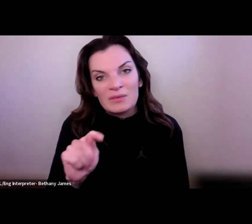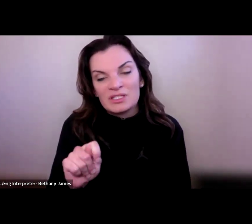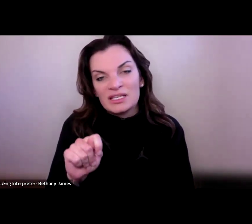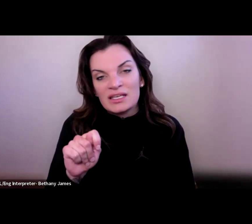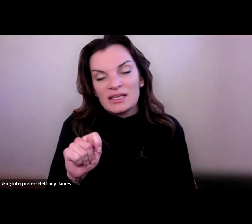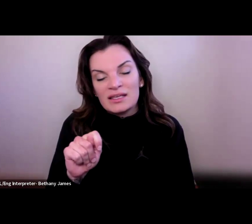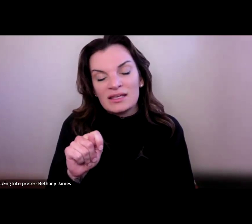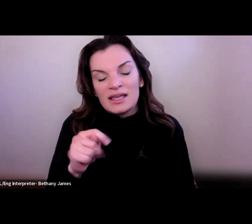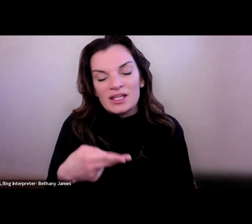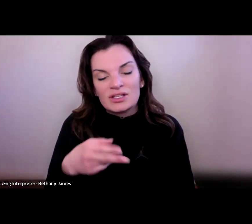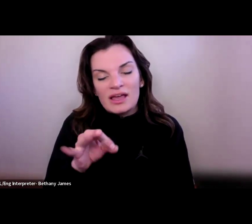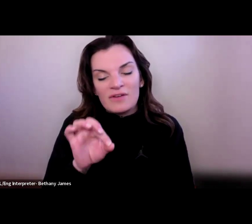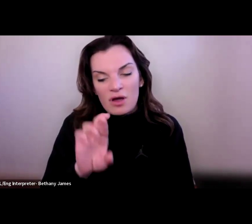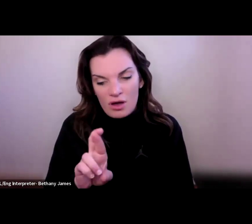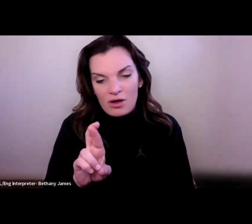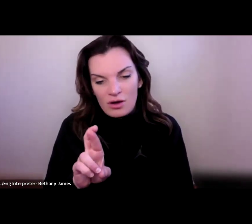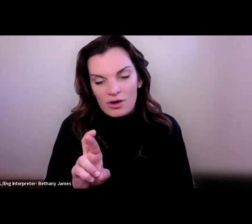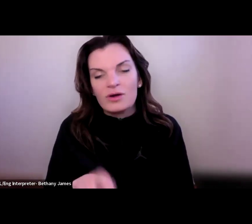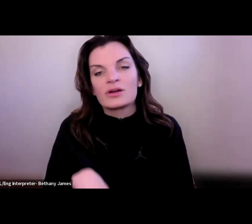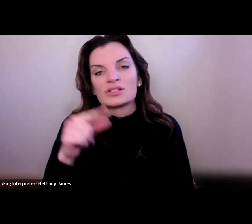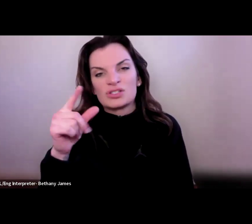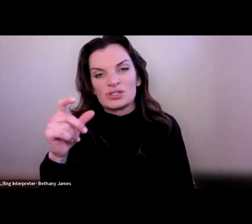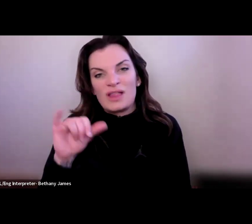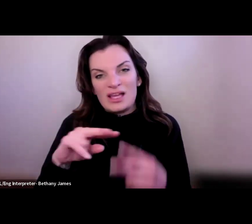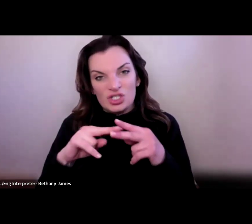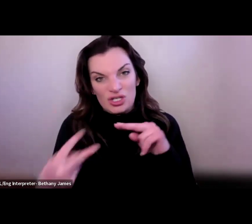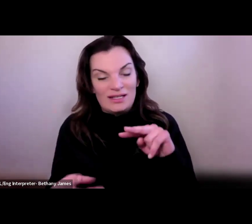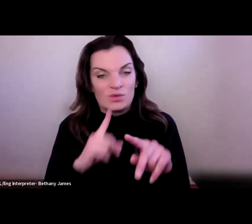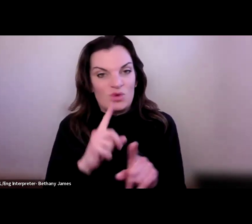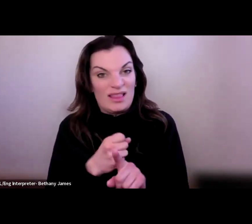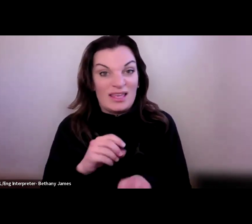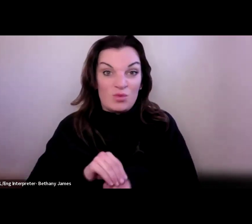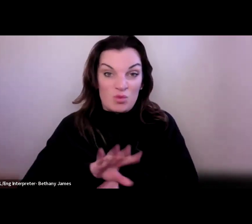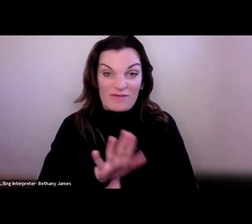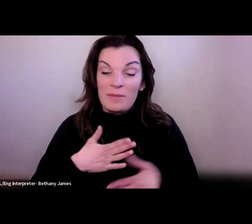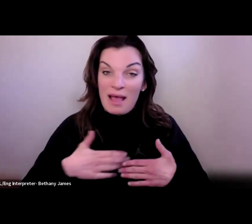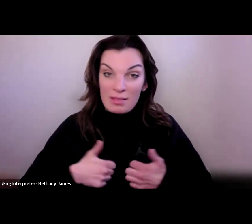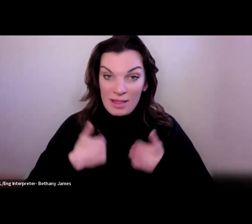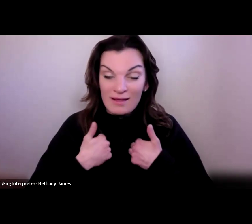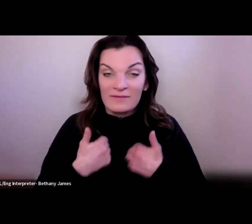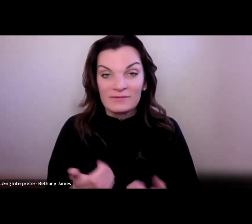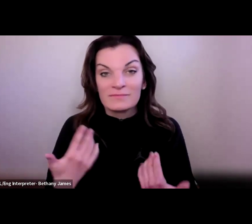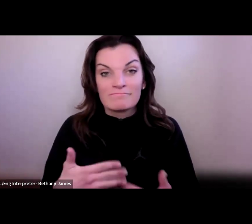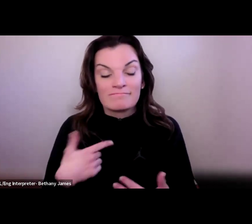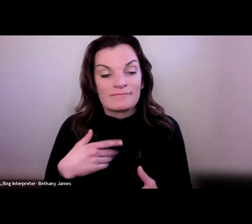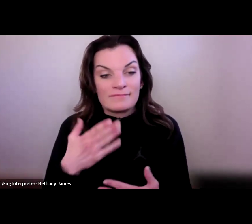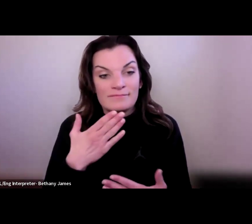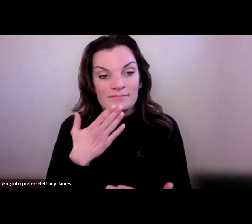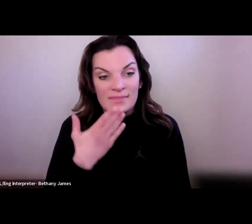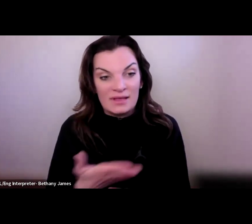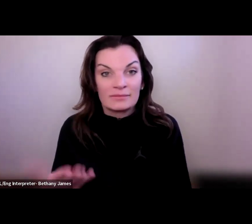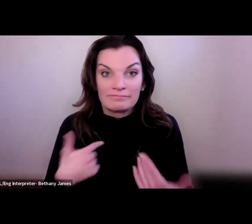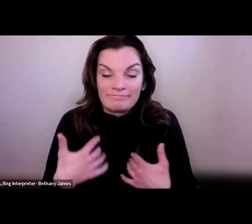MTHFR gene that looks really rude when you write it out is really relevant to my life now. And thankfully, I've regained enough